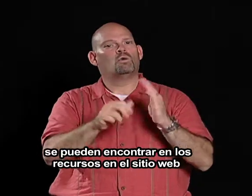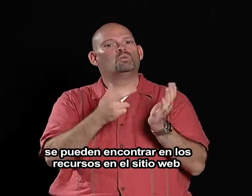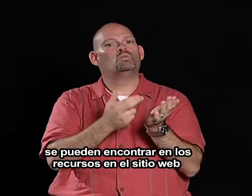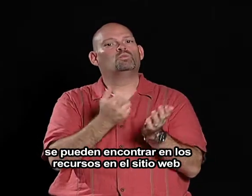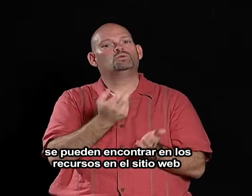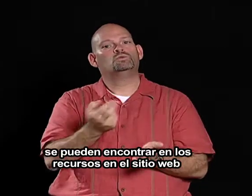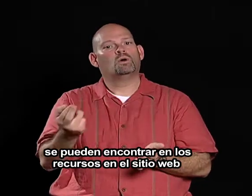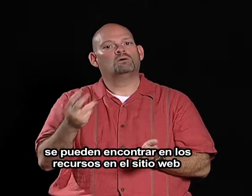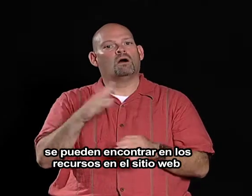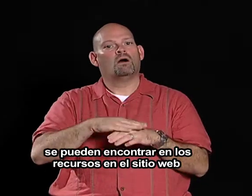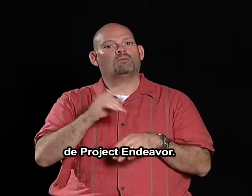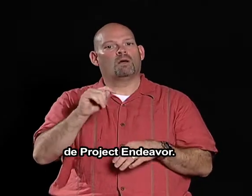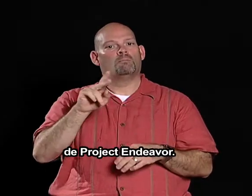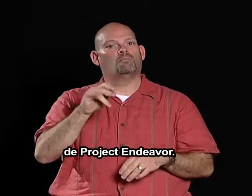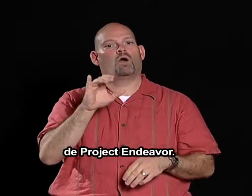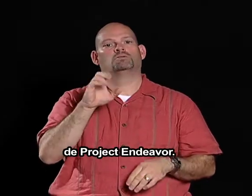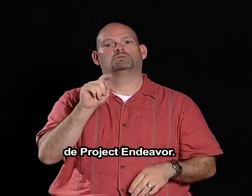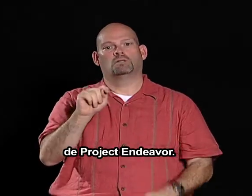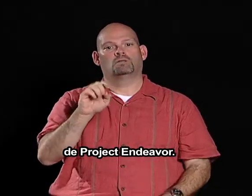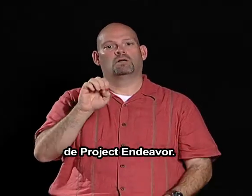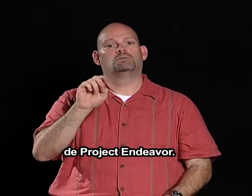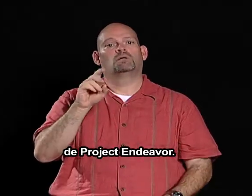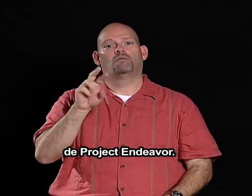under Resources on the Project Endeavor website.